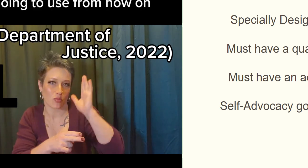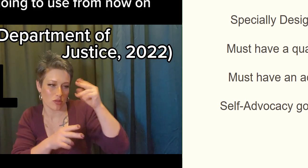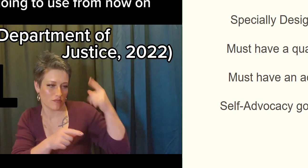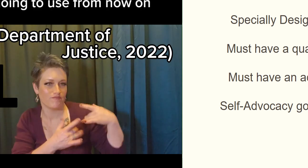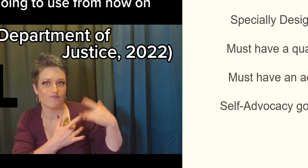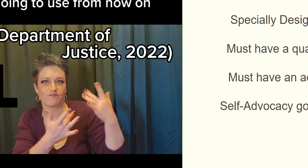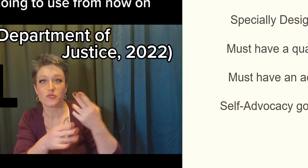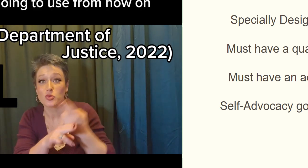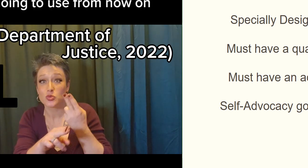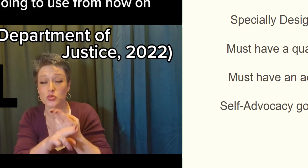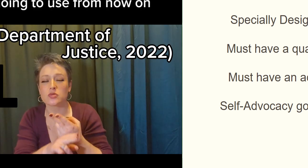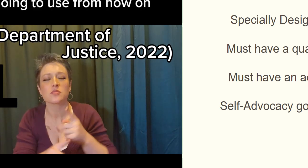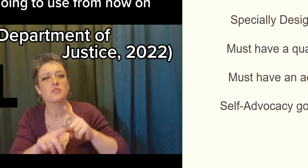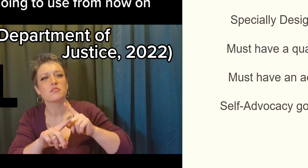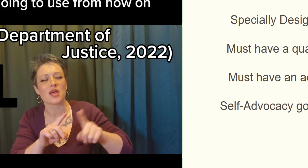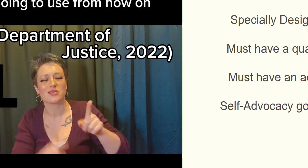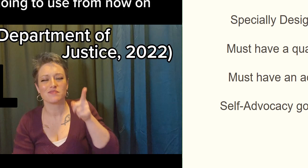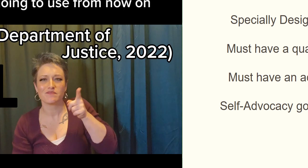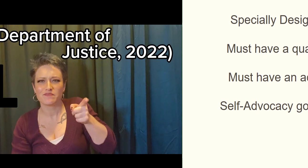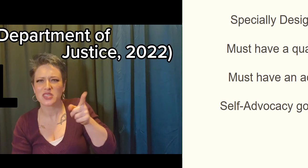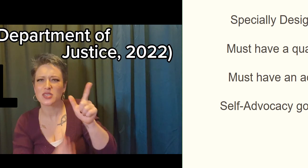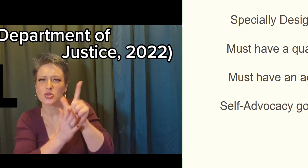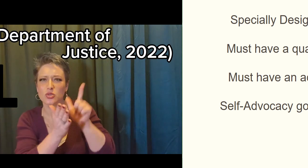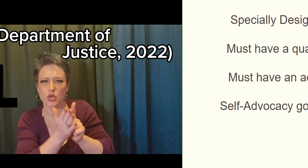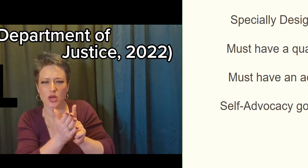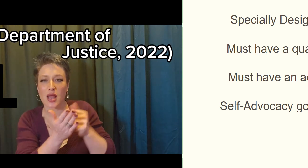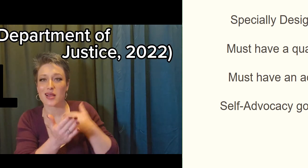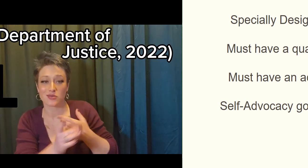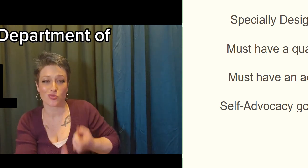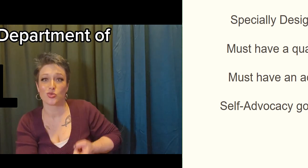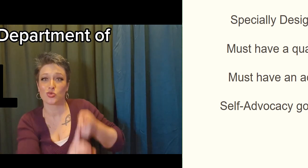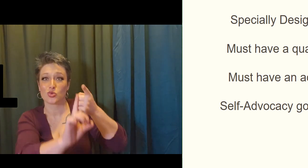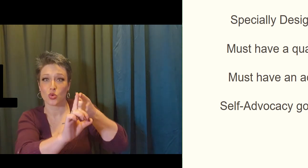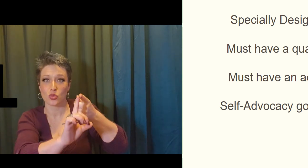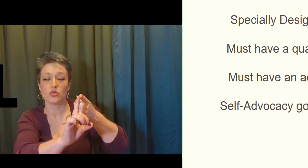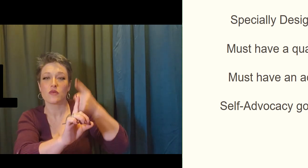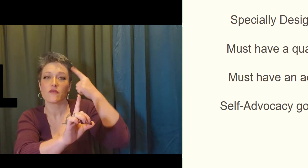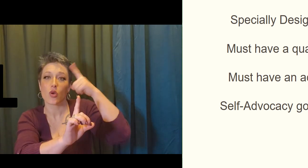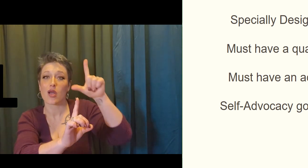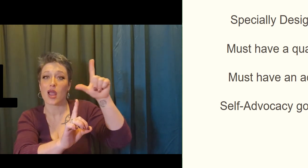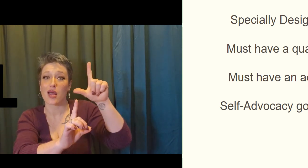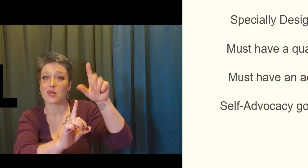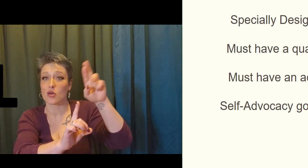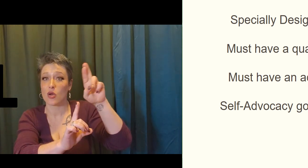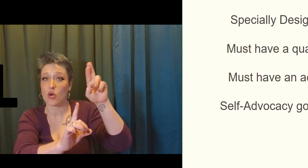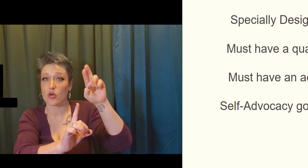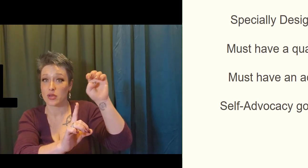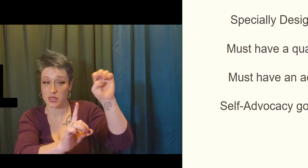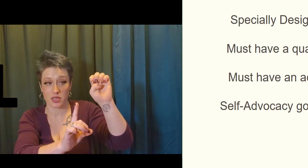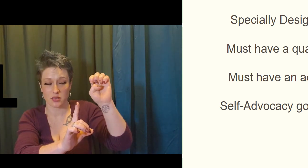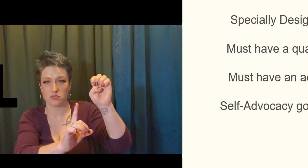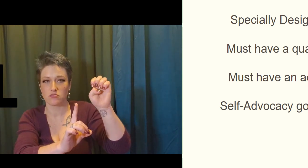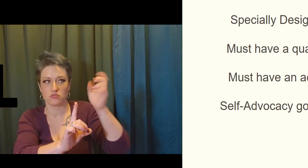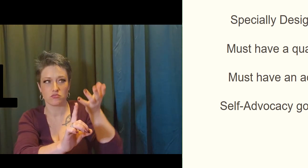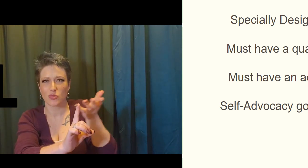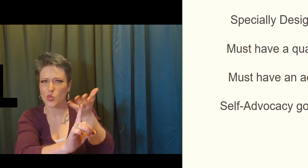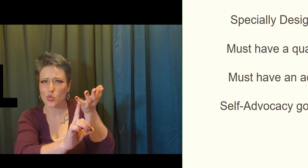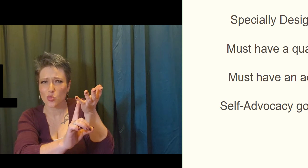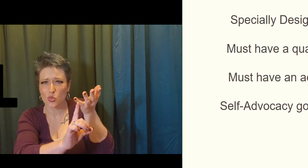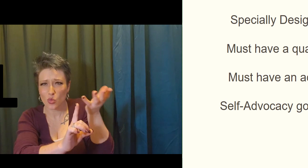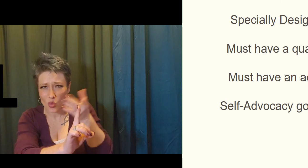Fine, so that's the name we're going to use from now on. But the law has a goal for